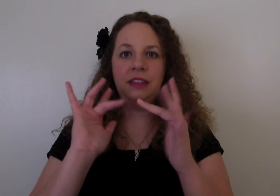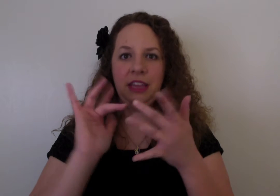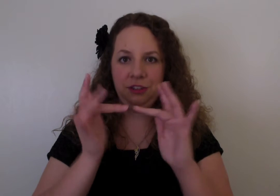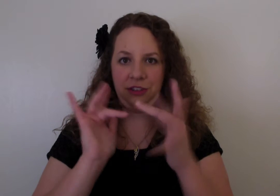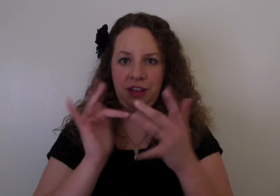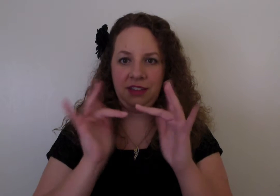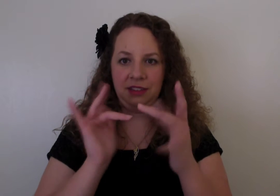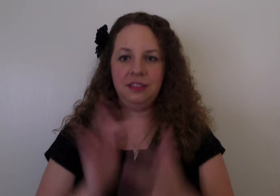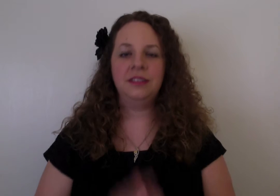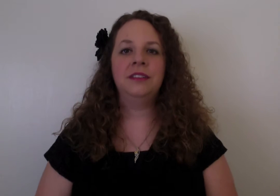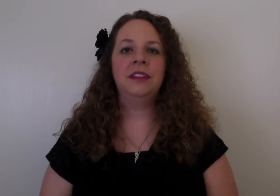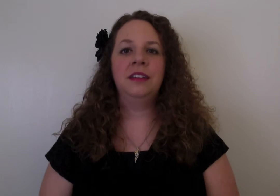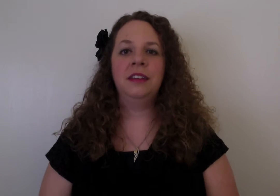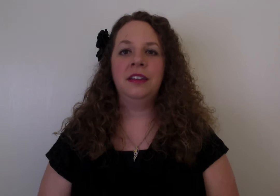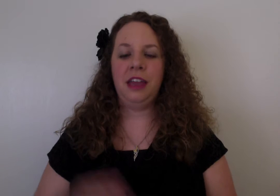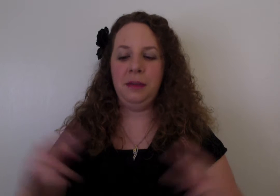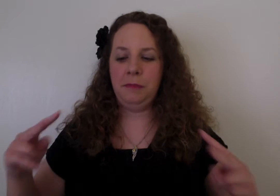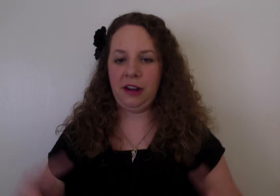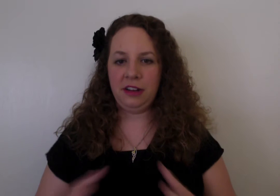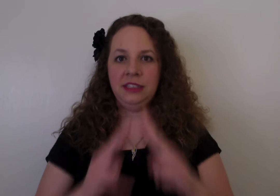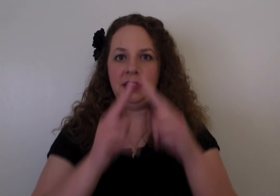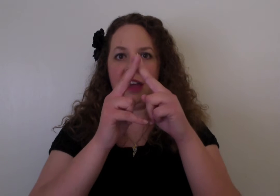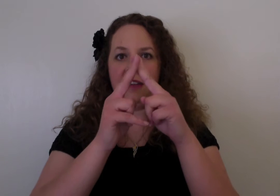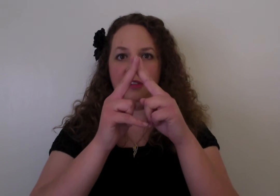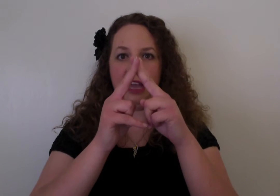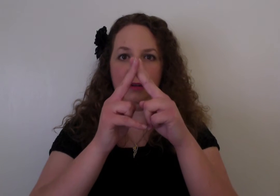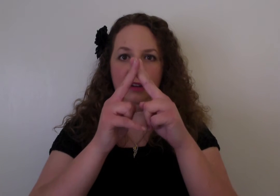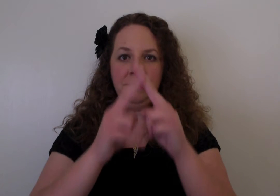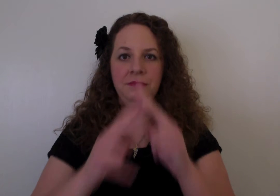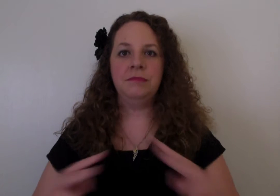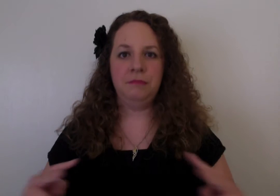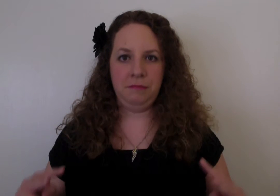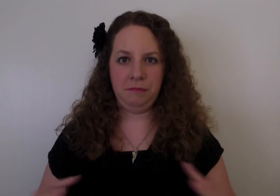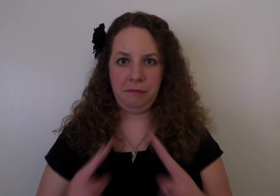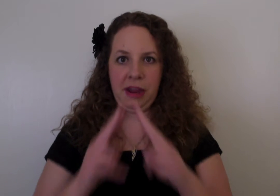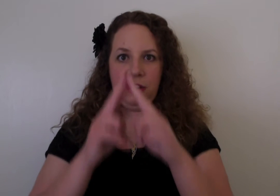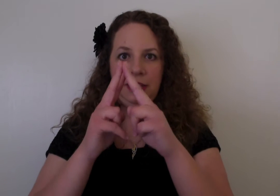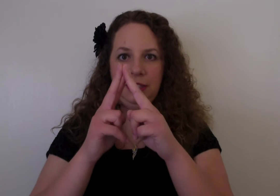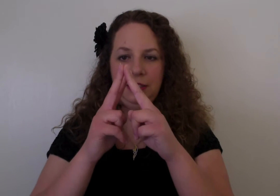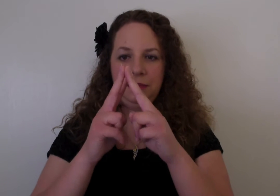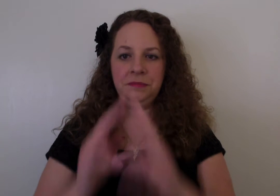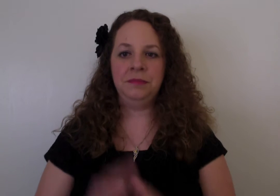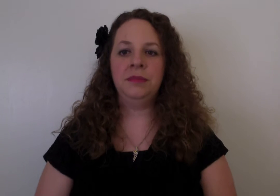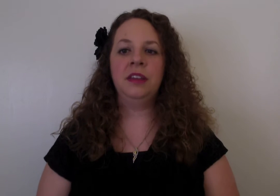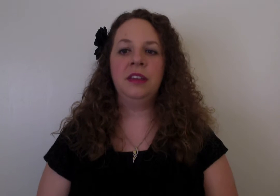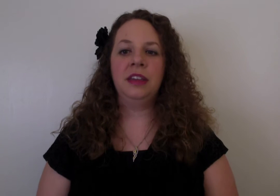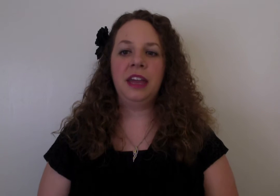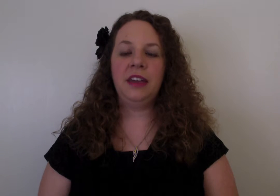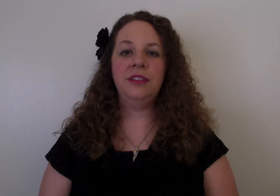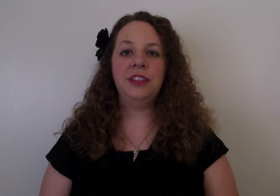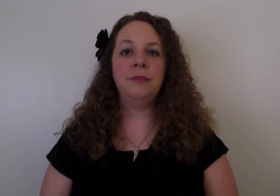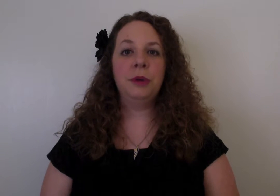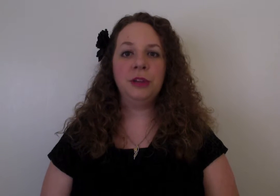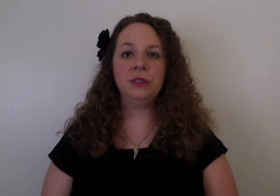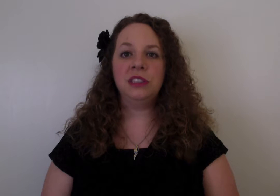Intranet. Okay. Paris. Like the Eiffel Tower. Paris. Okay. Then the book uses the